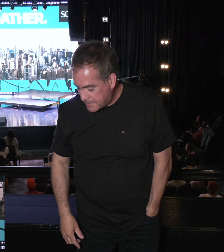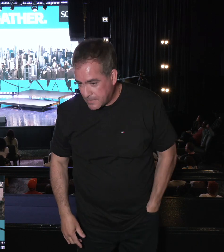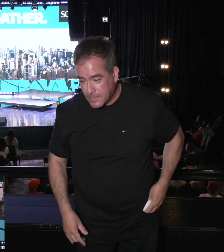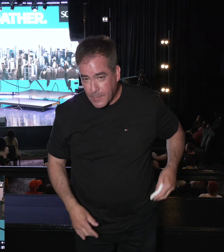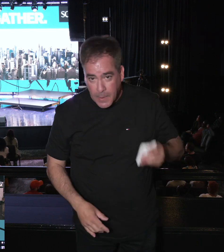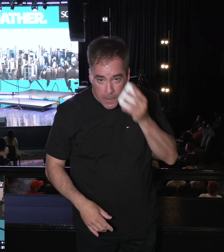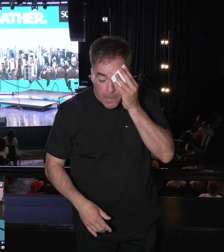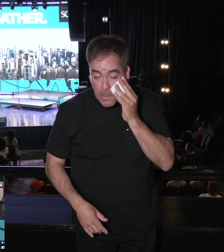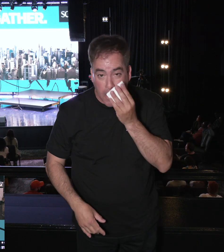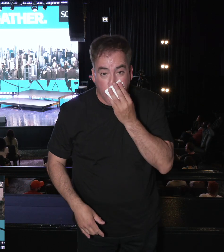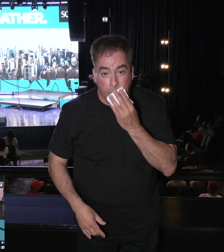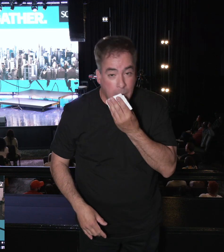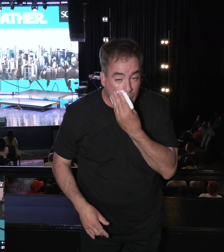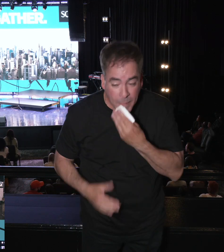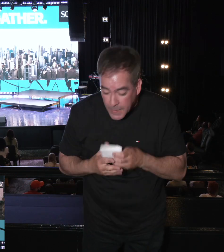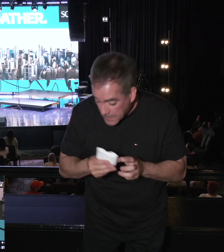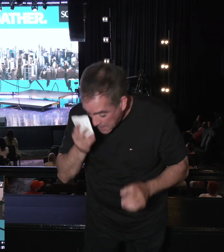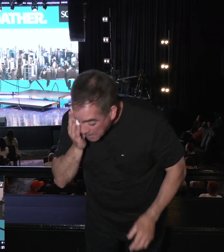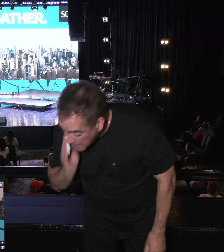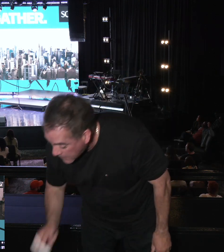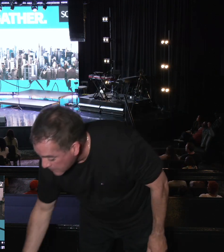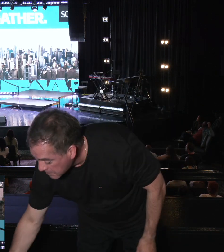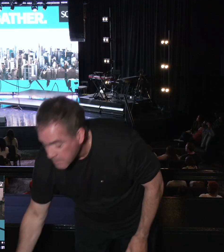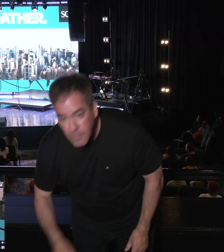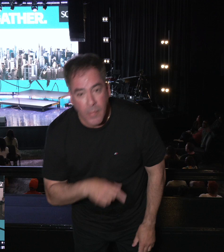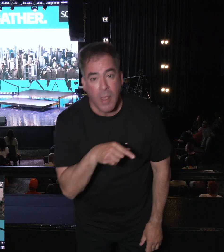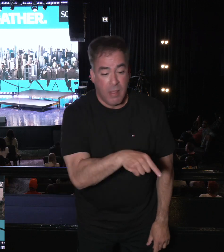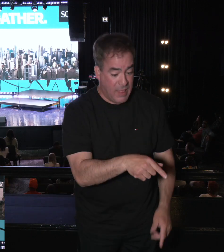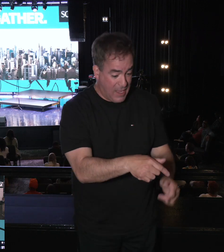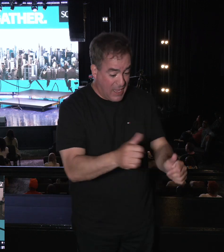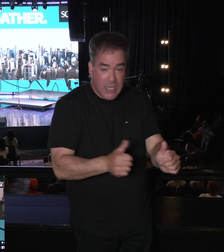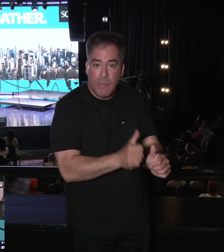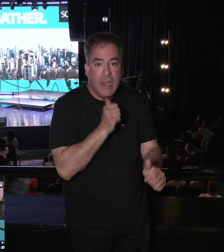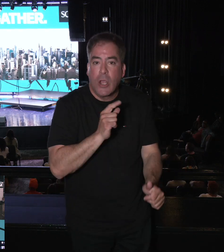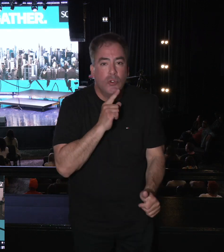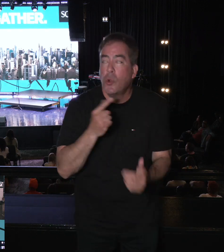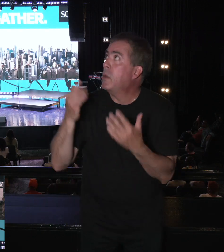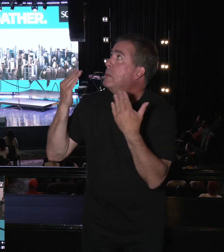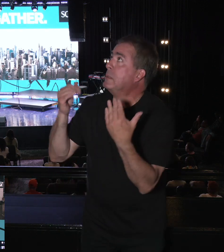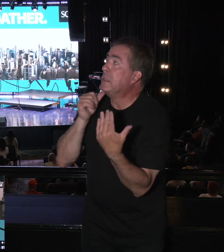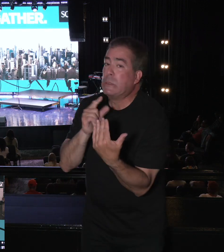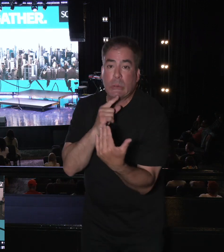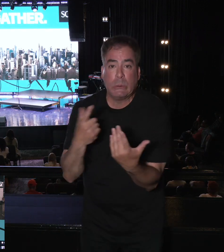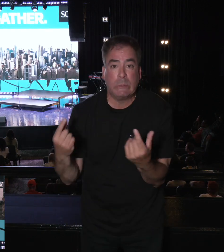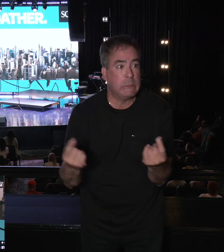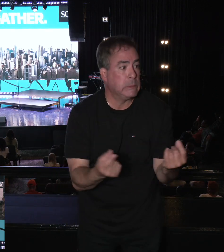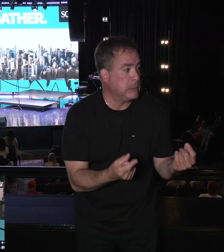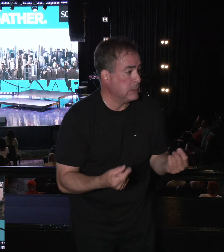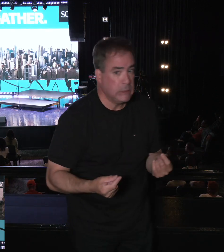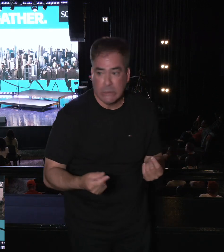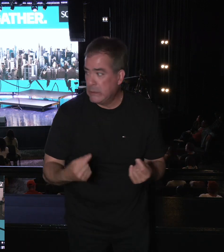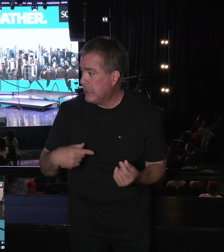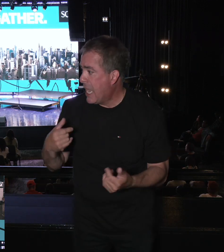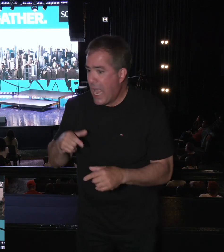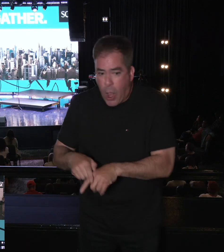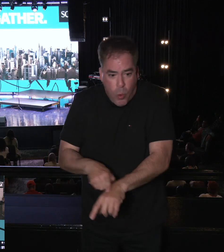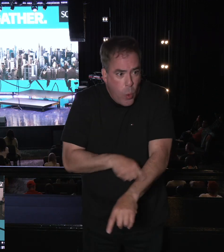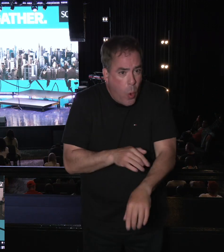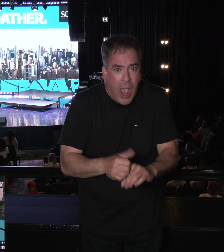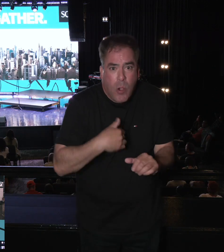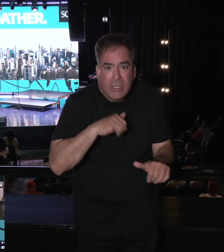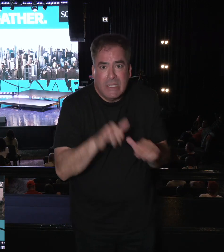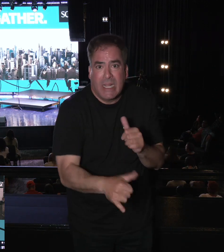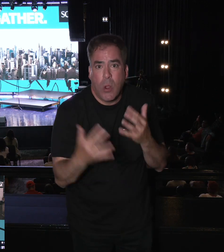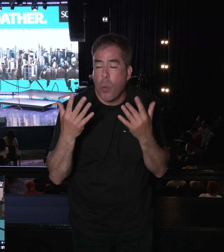And they didn't know what was coming. They didn't know what it would look like. They didn't know how everything was going to work out. They didn't even know how long it was going to take. Could